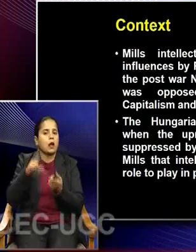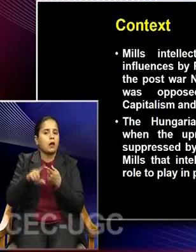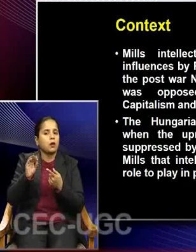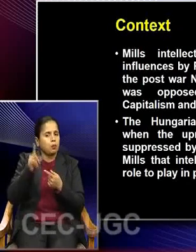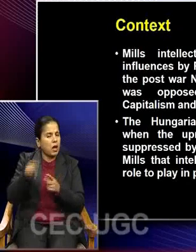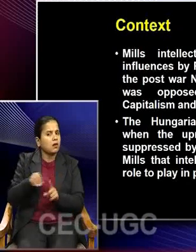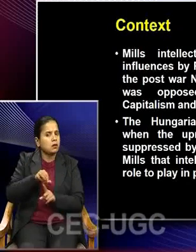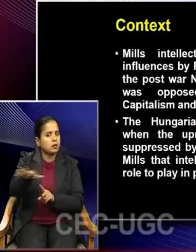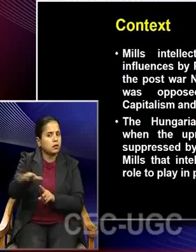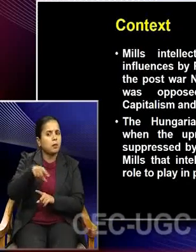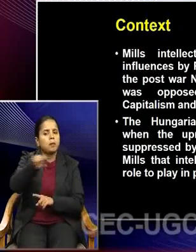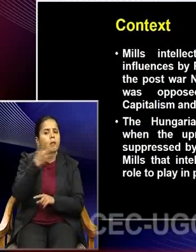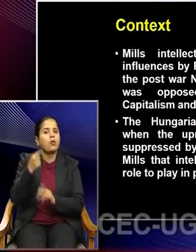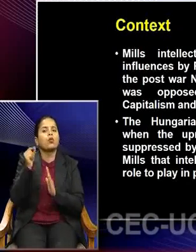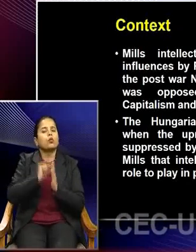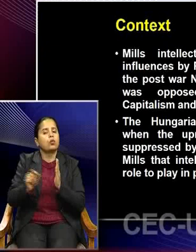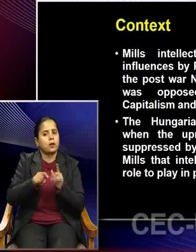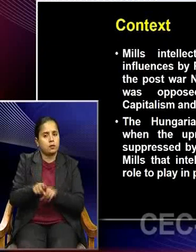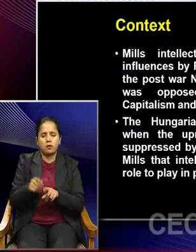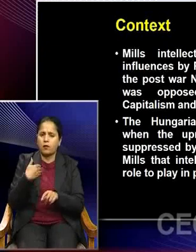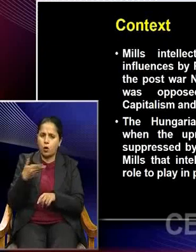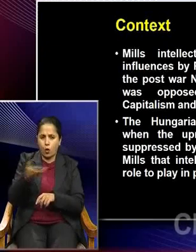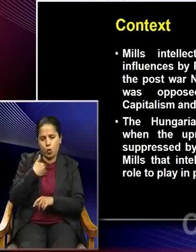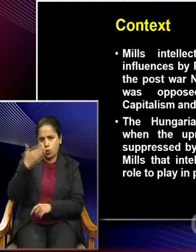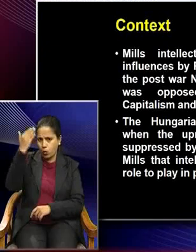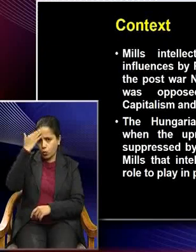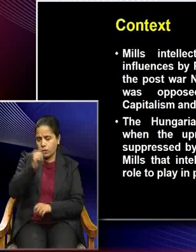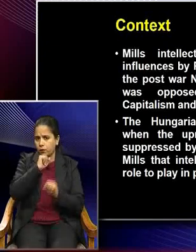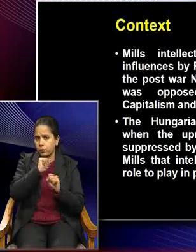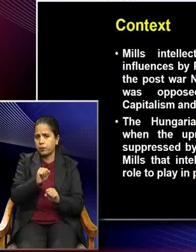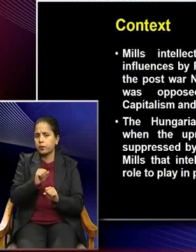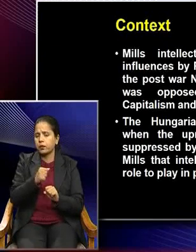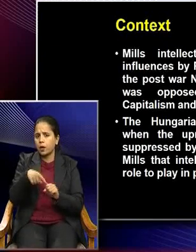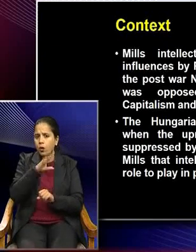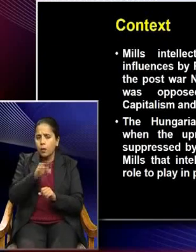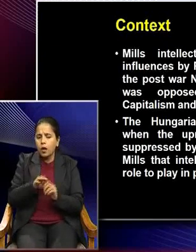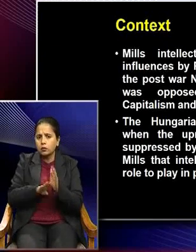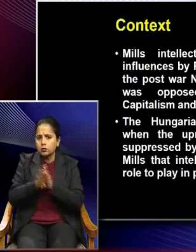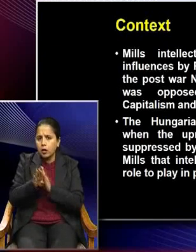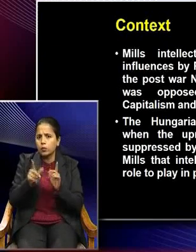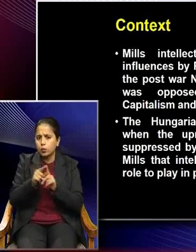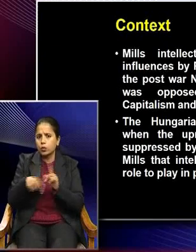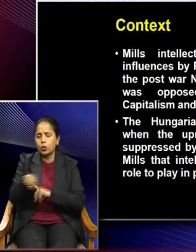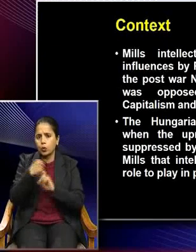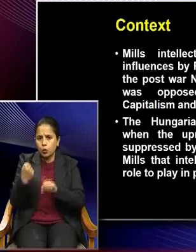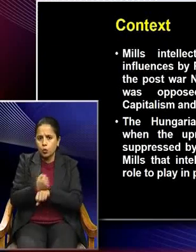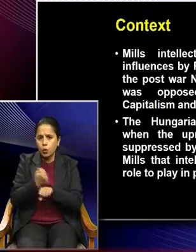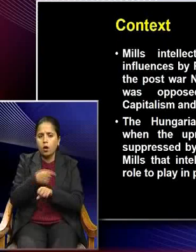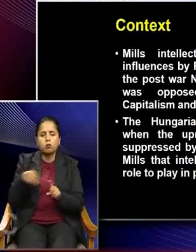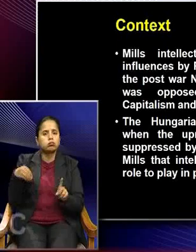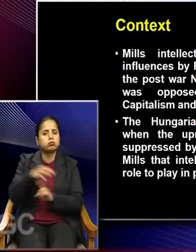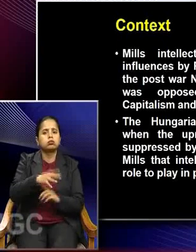which he was placed. So we know that his intellectual development was influenced